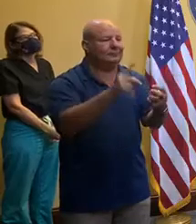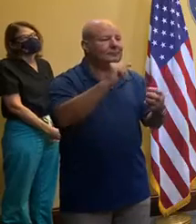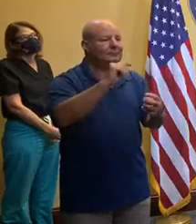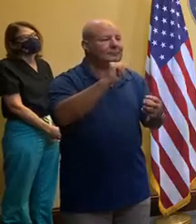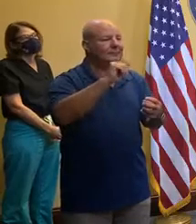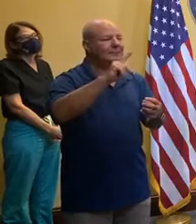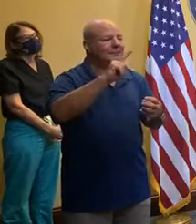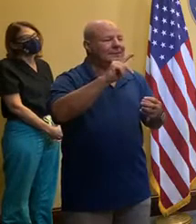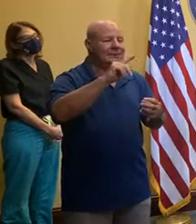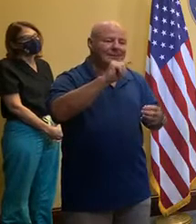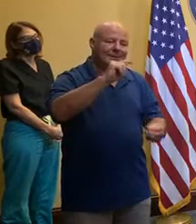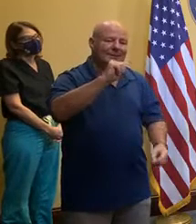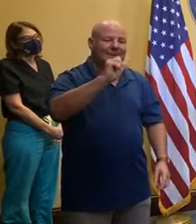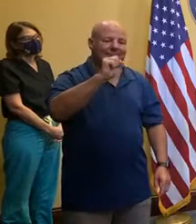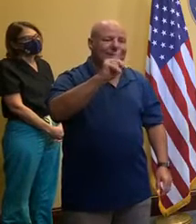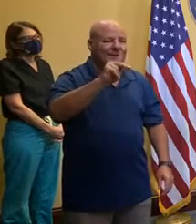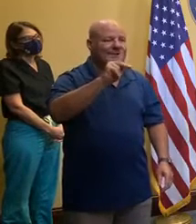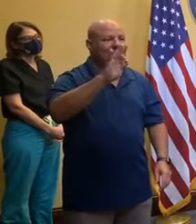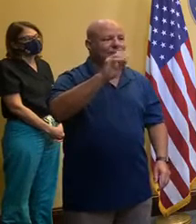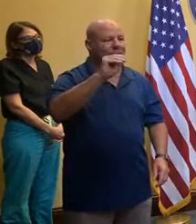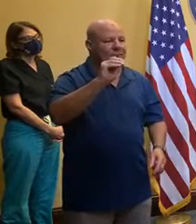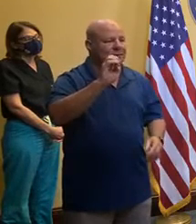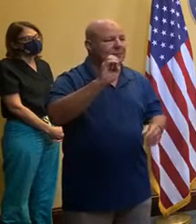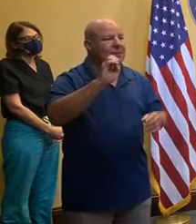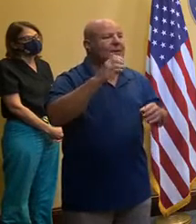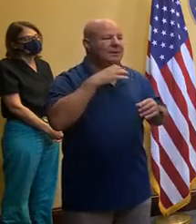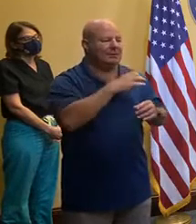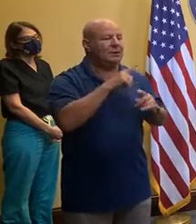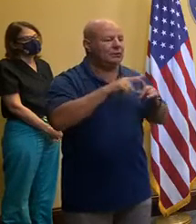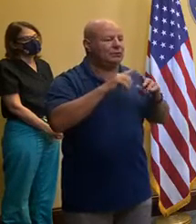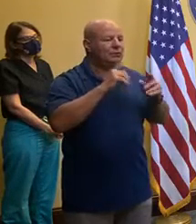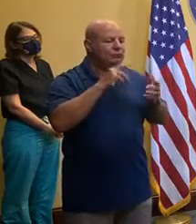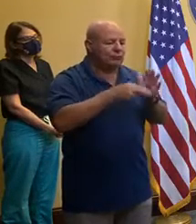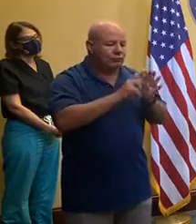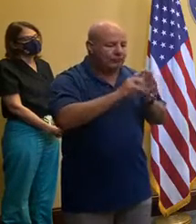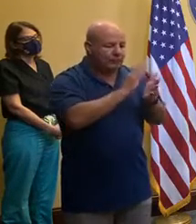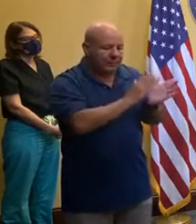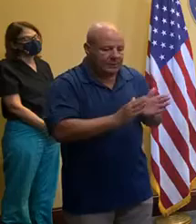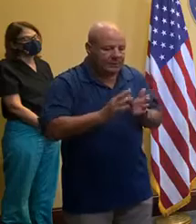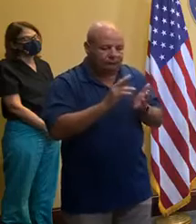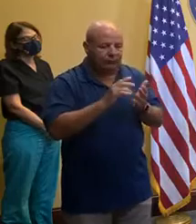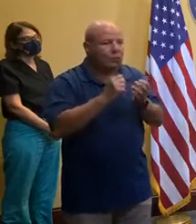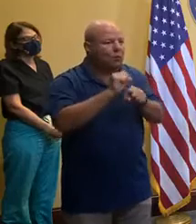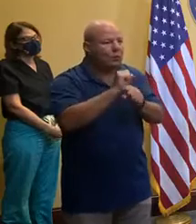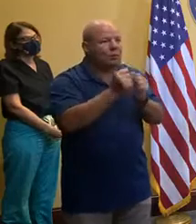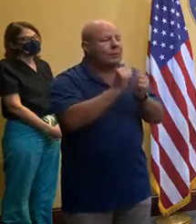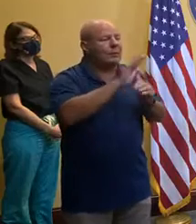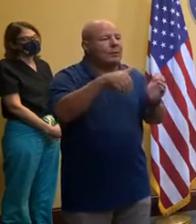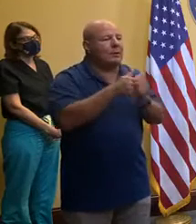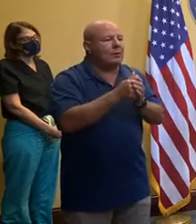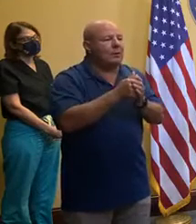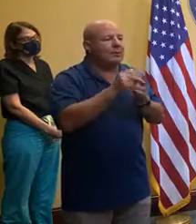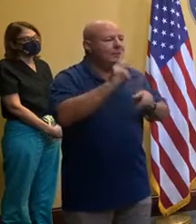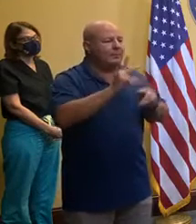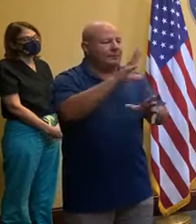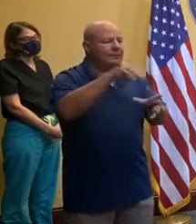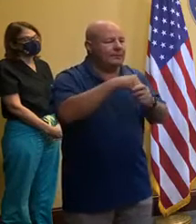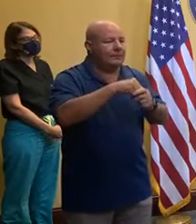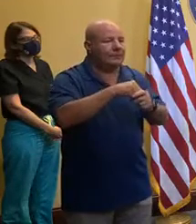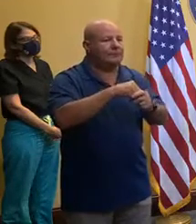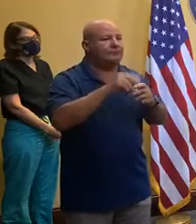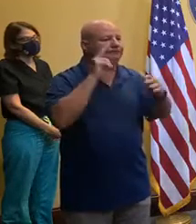to thoroughly review plans and work with all stakeholders to determine where the city of New Orleans will end